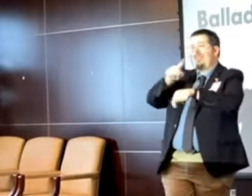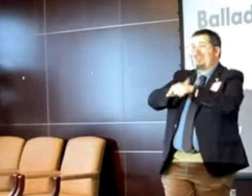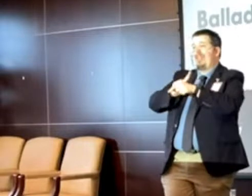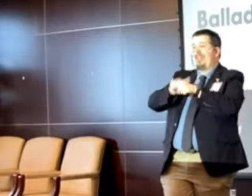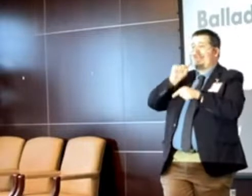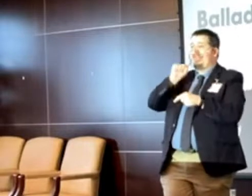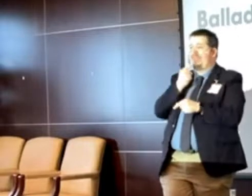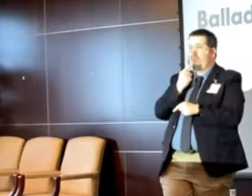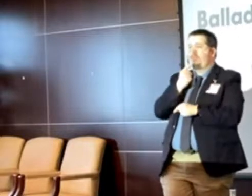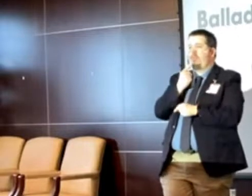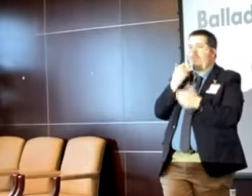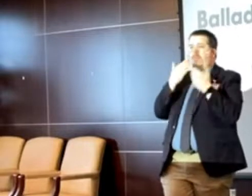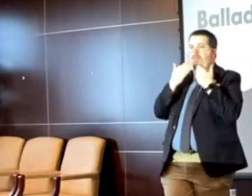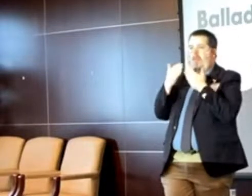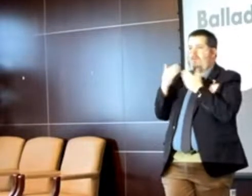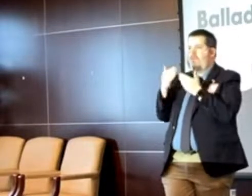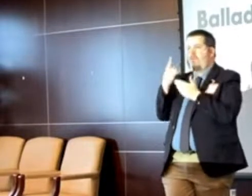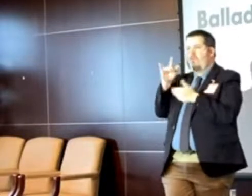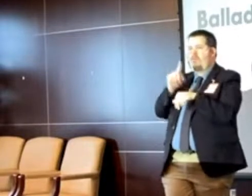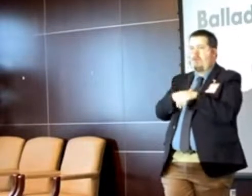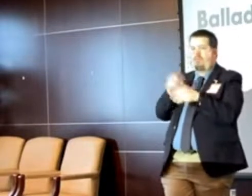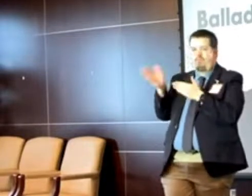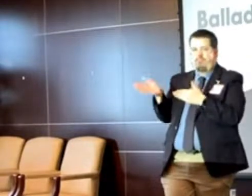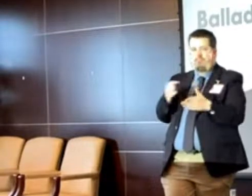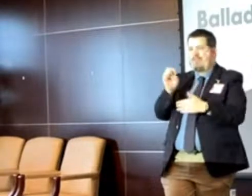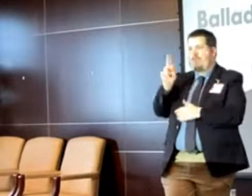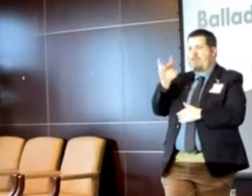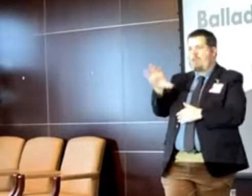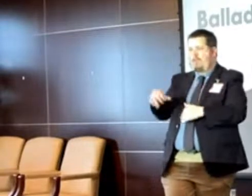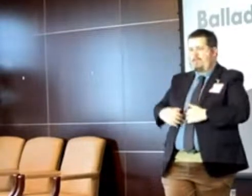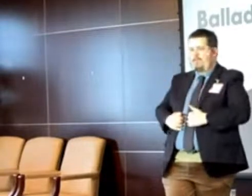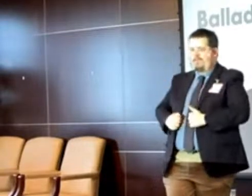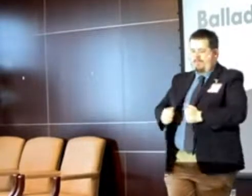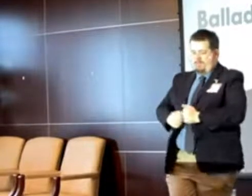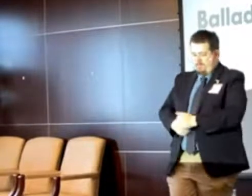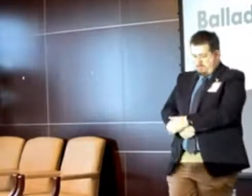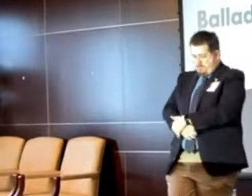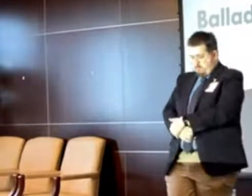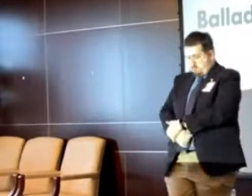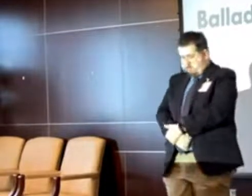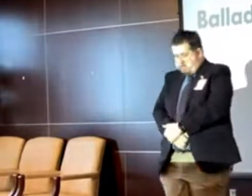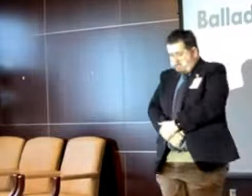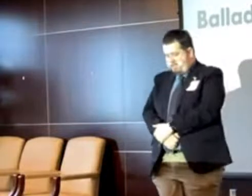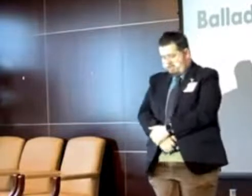crisis. Thank you very much for your time. I'll turn it back over to Eric.